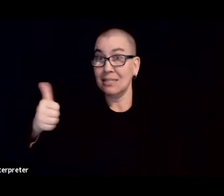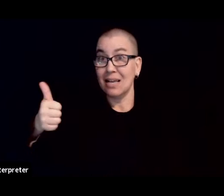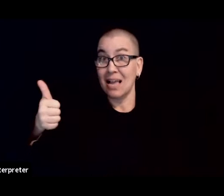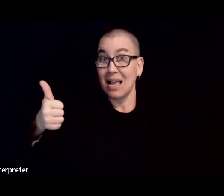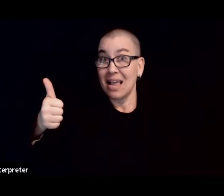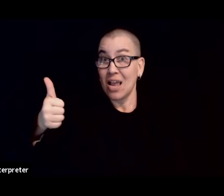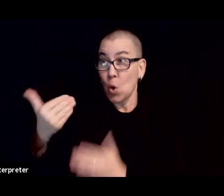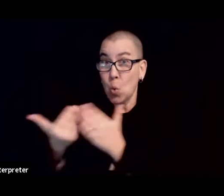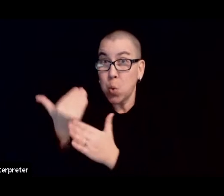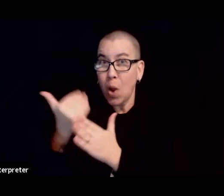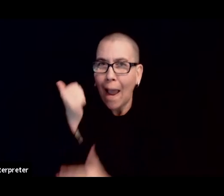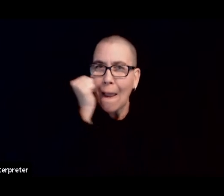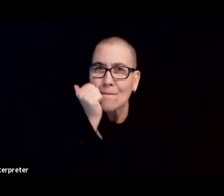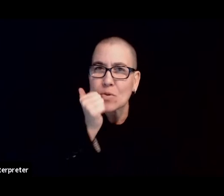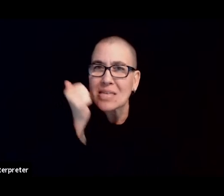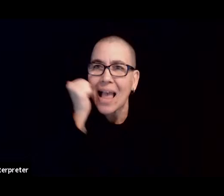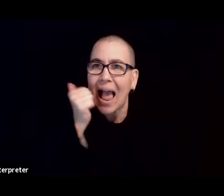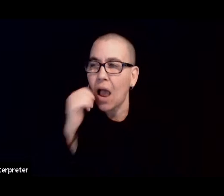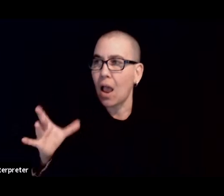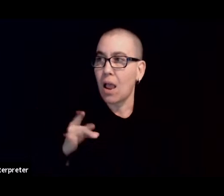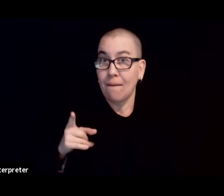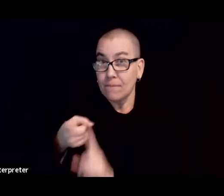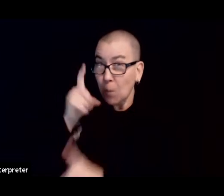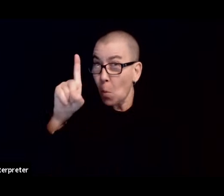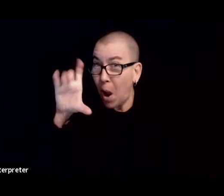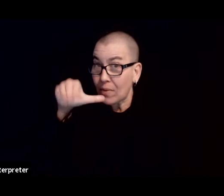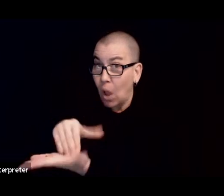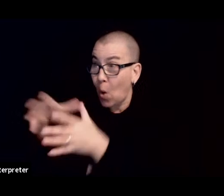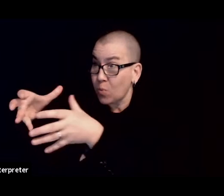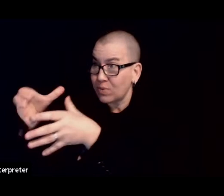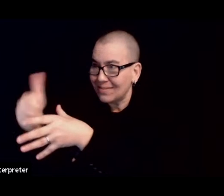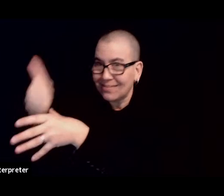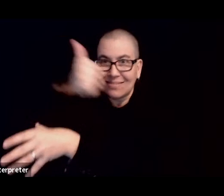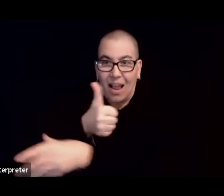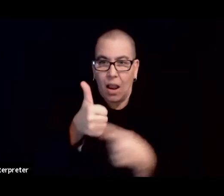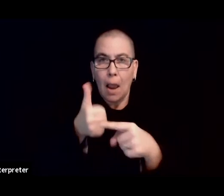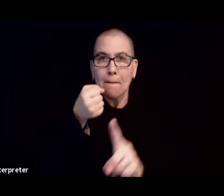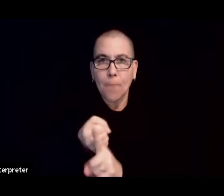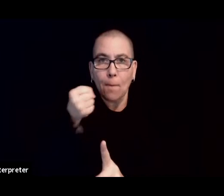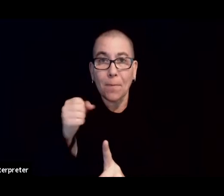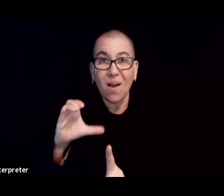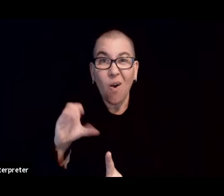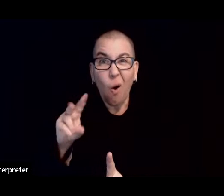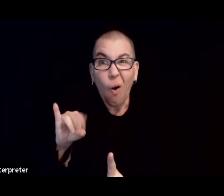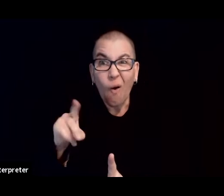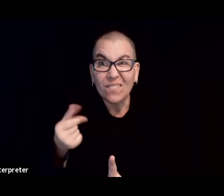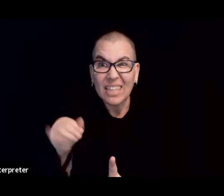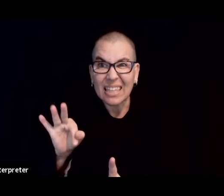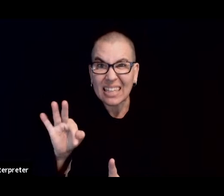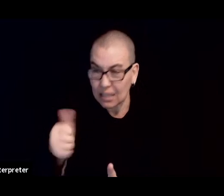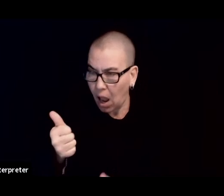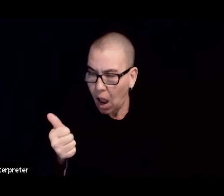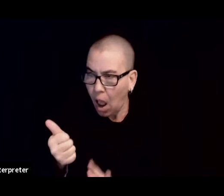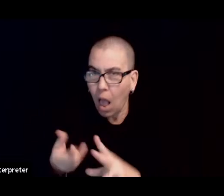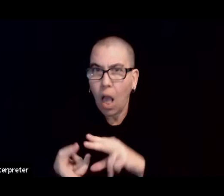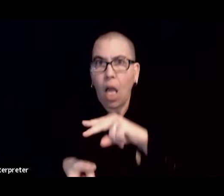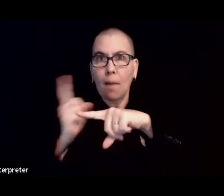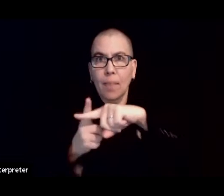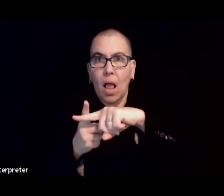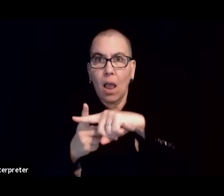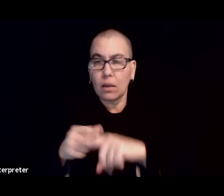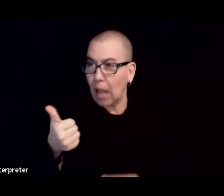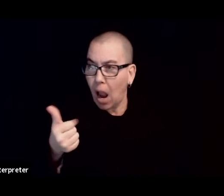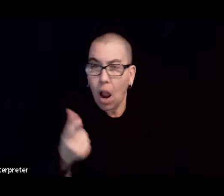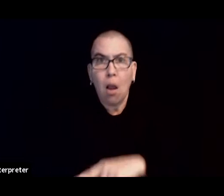when we got to about 15 to 20 new cases per 10,000 a day, that's when we